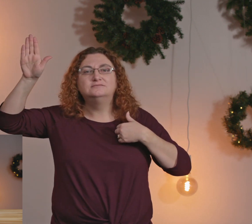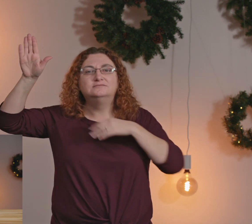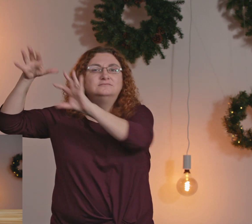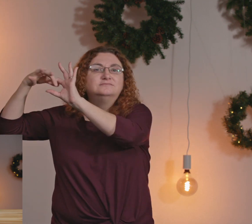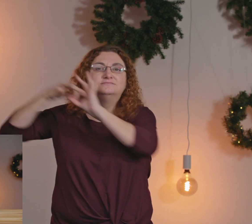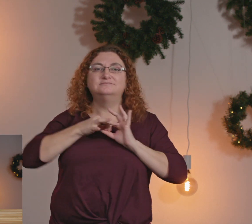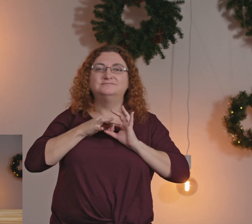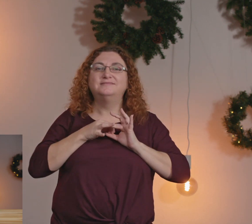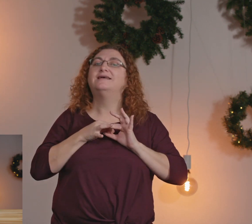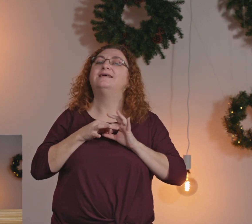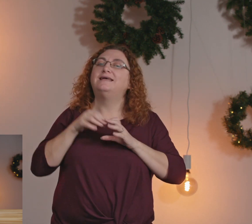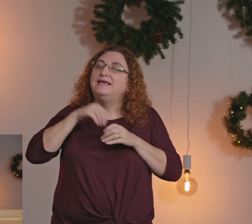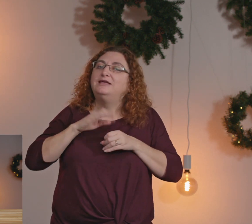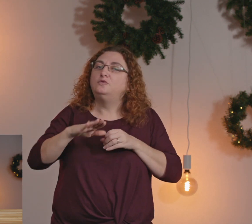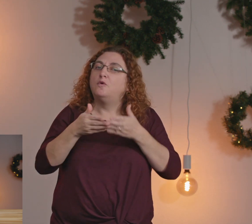in the boat.